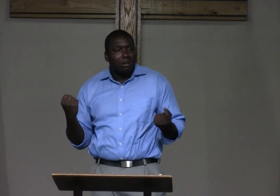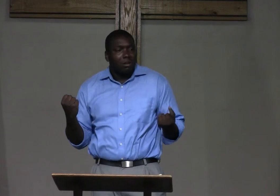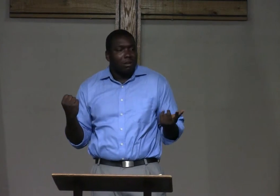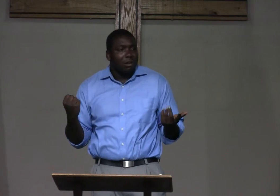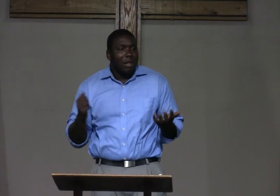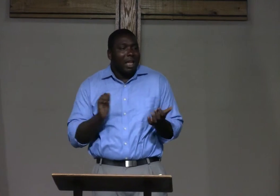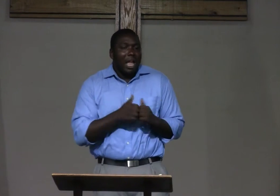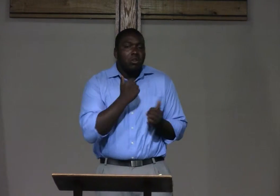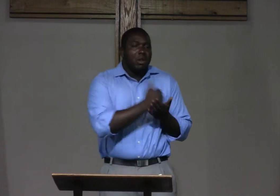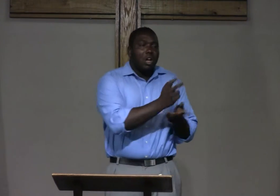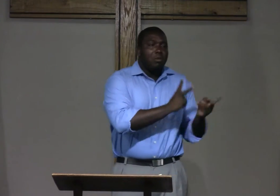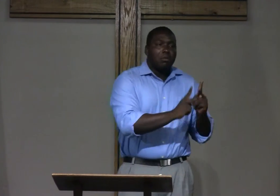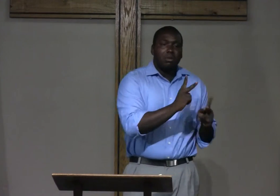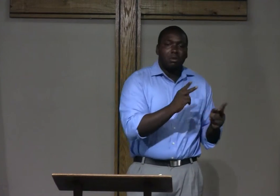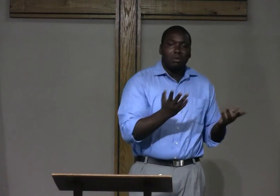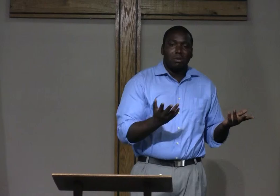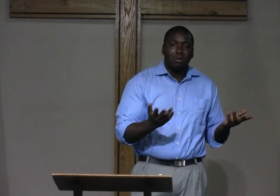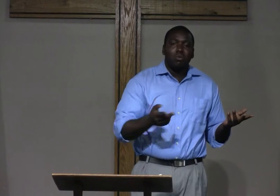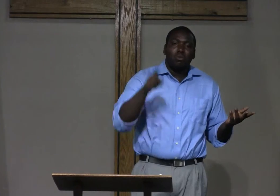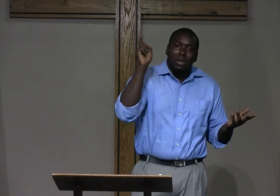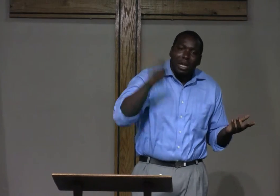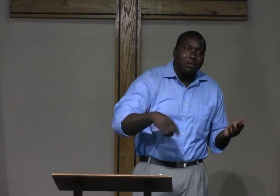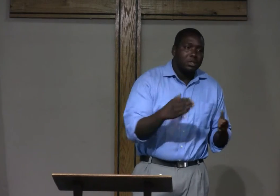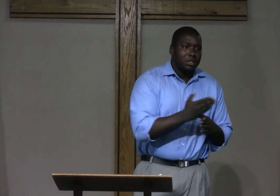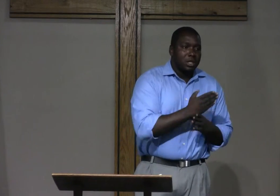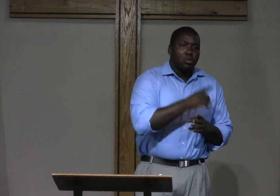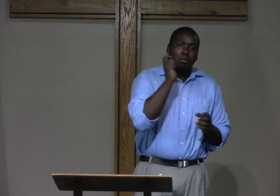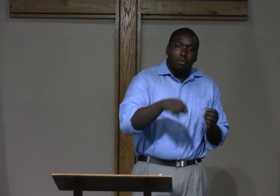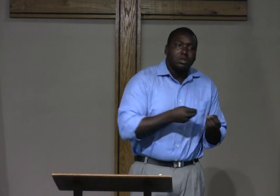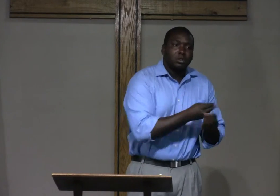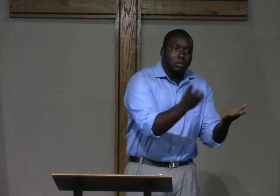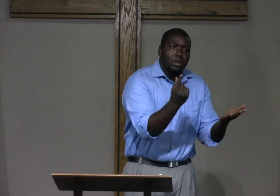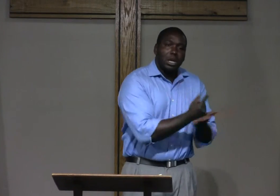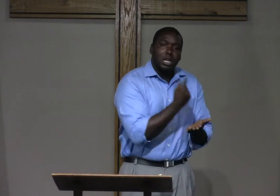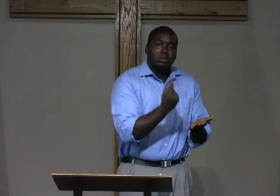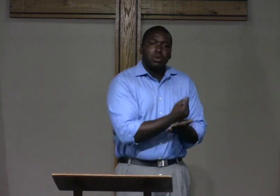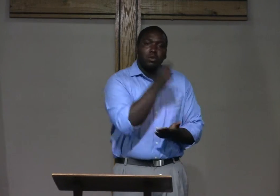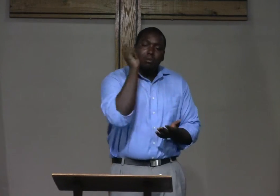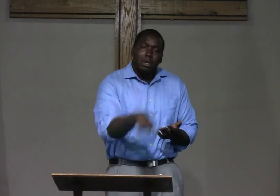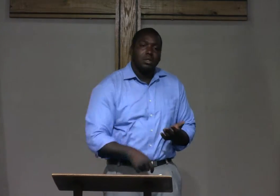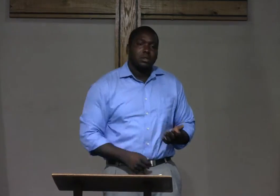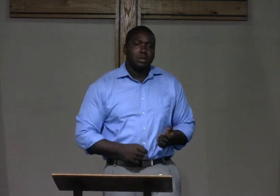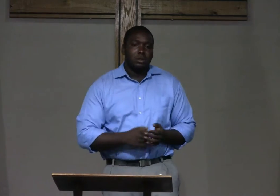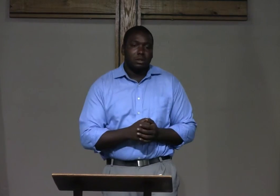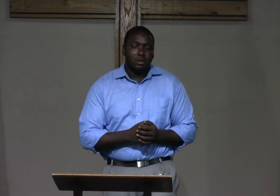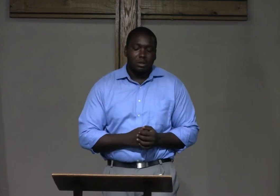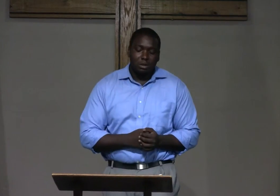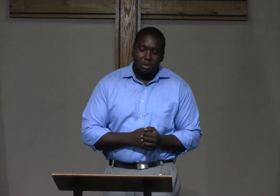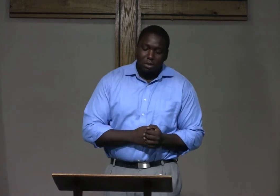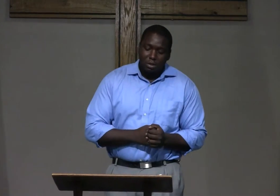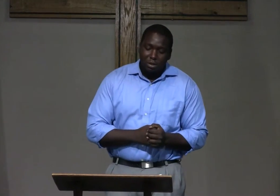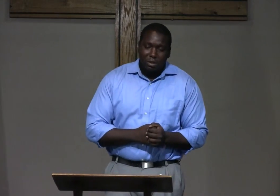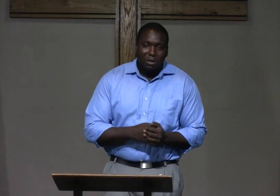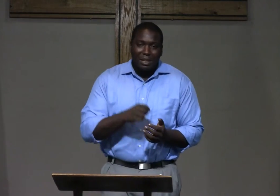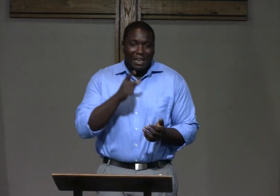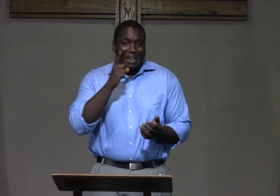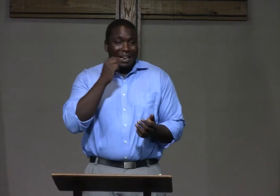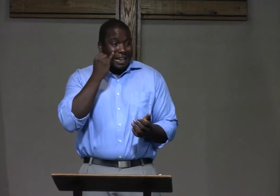But if we hold on to it and keep it a big secret, then what about the lost? They'll never know. It is our responsibility to share the gospel. We are